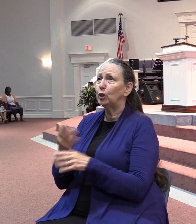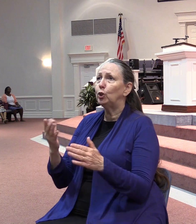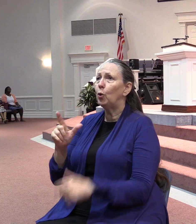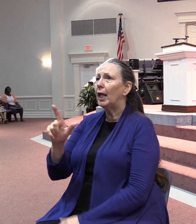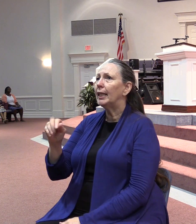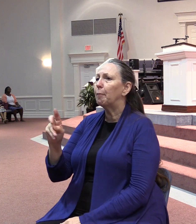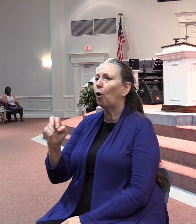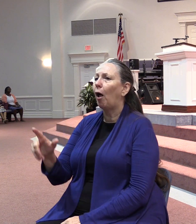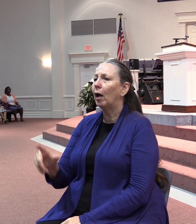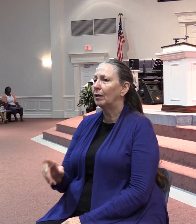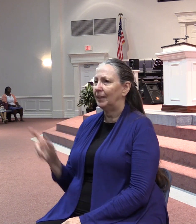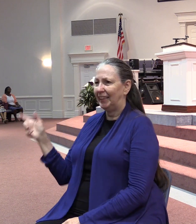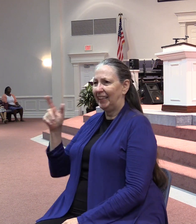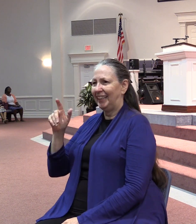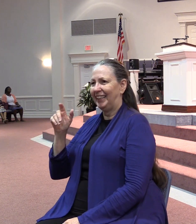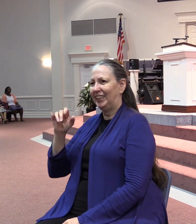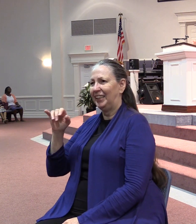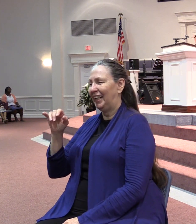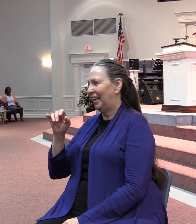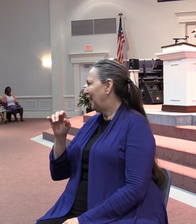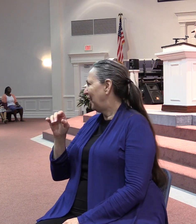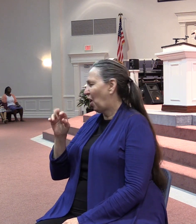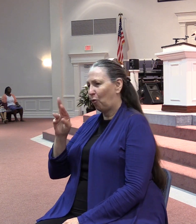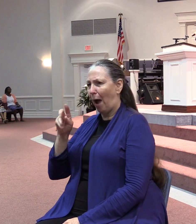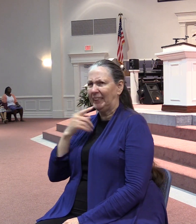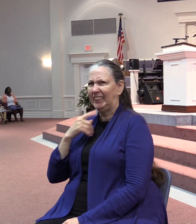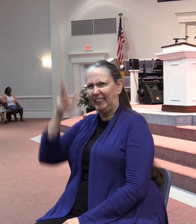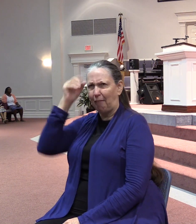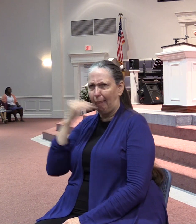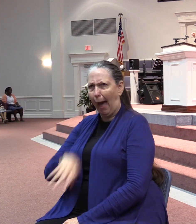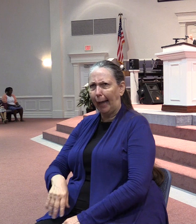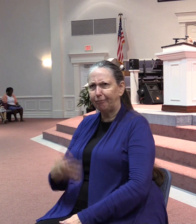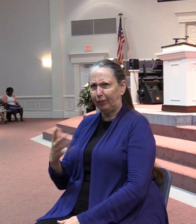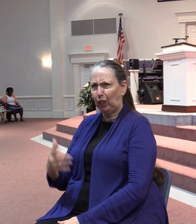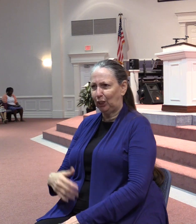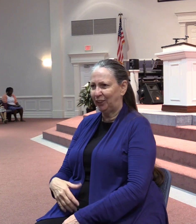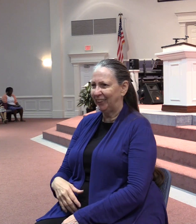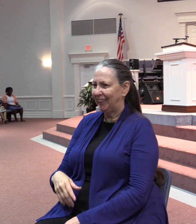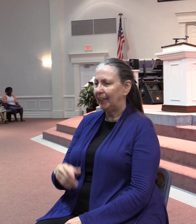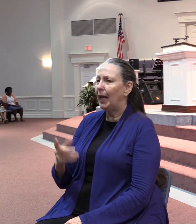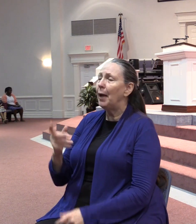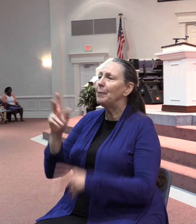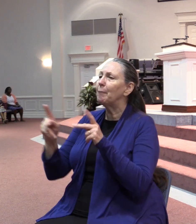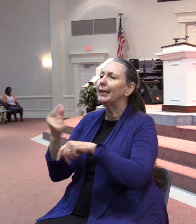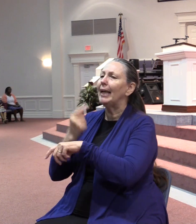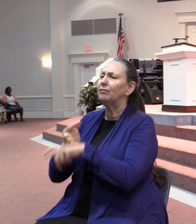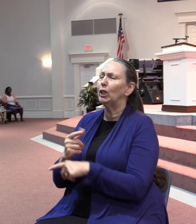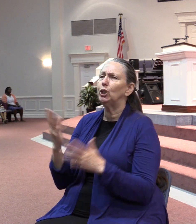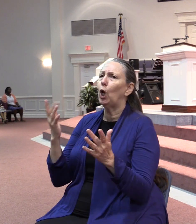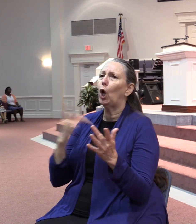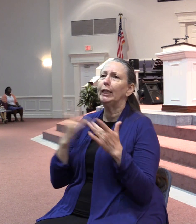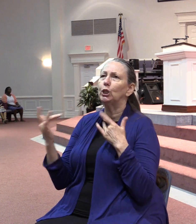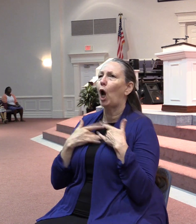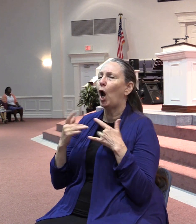Yeah. Devil is a liar. Too concerned with other things to experience